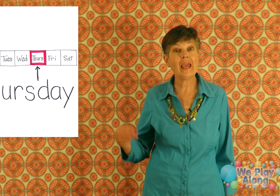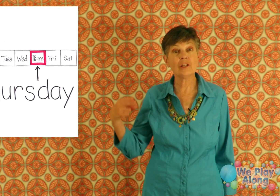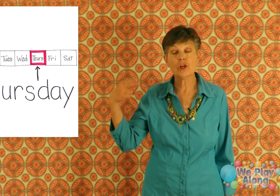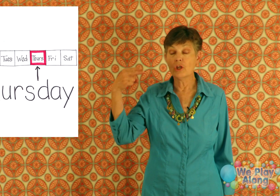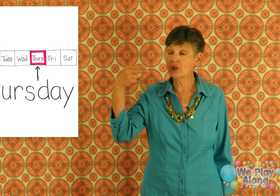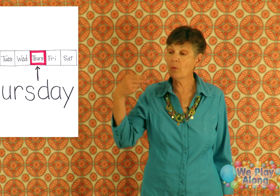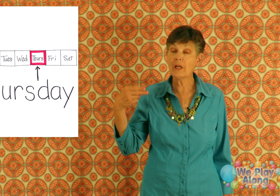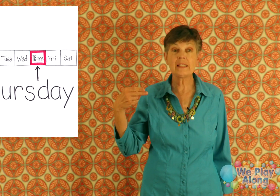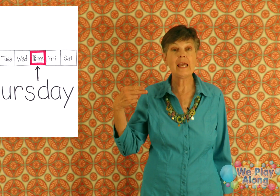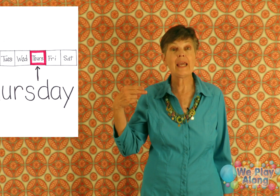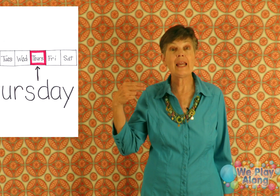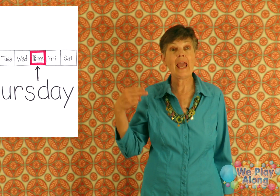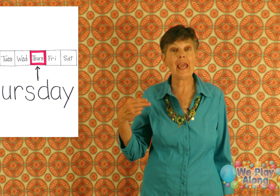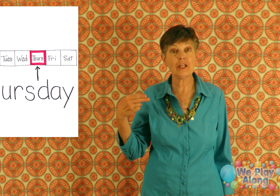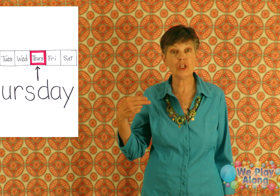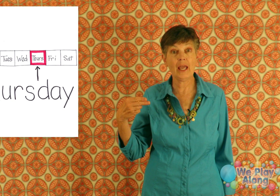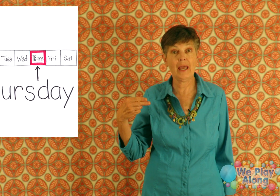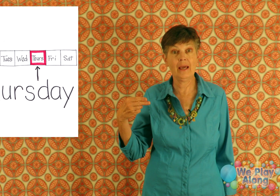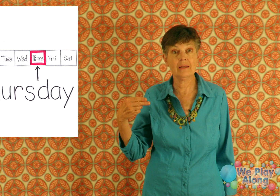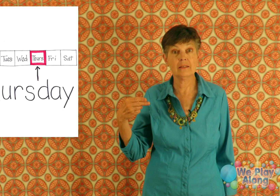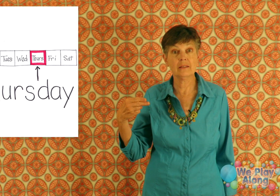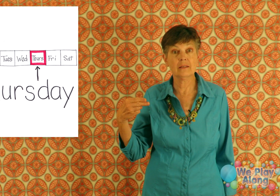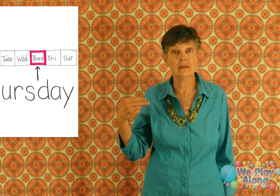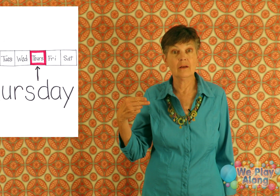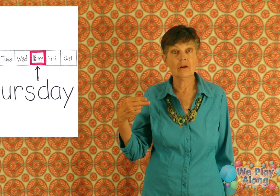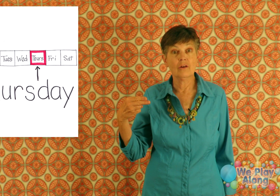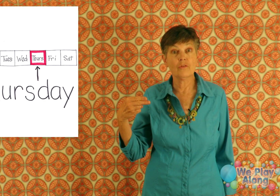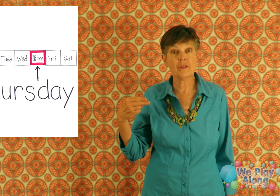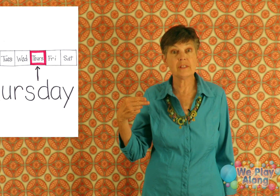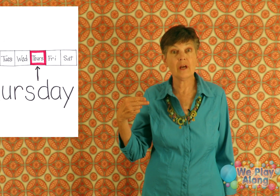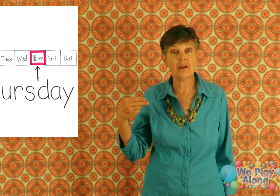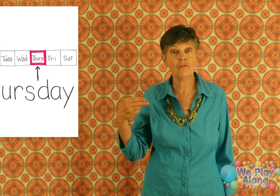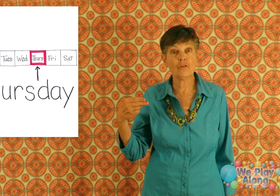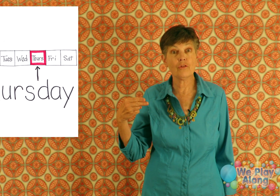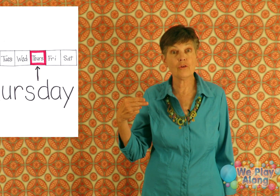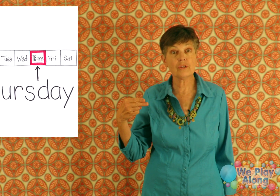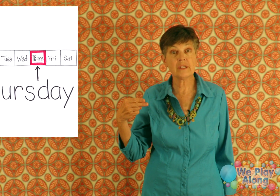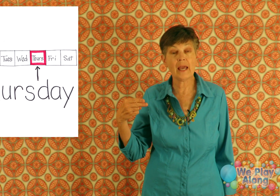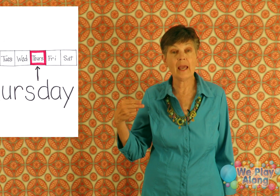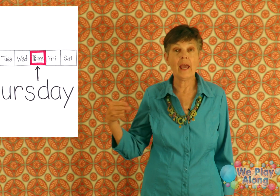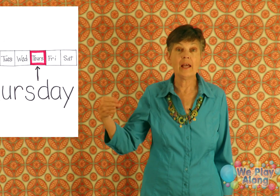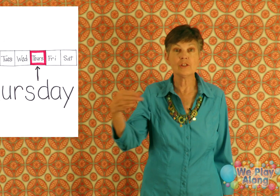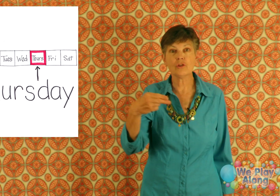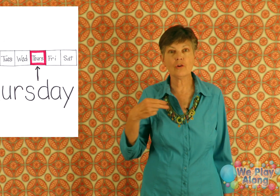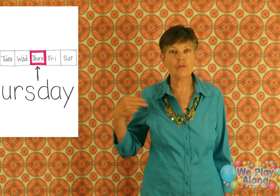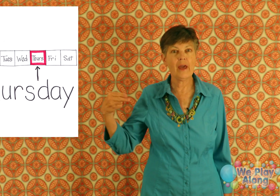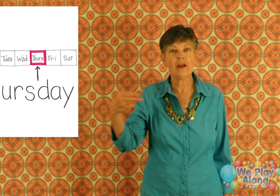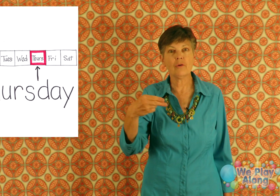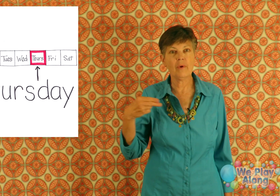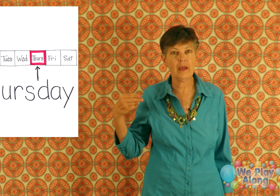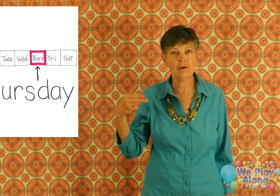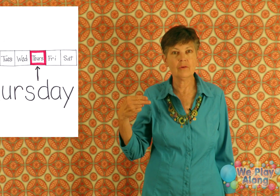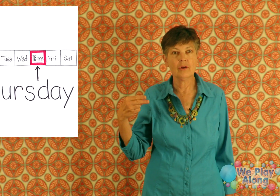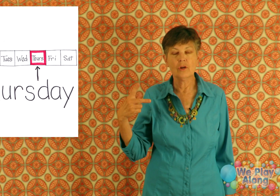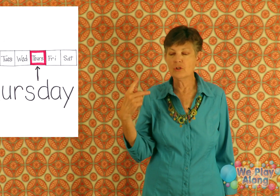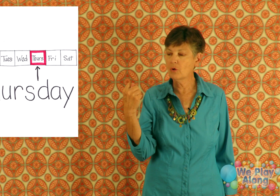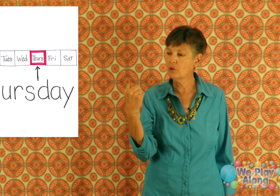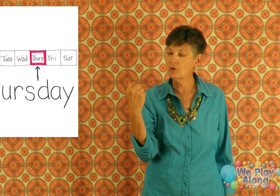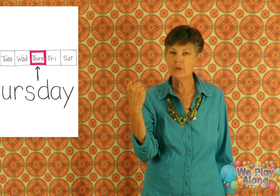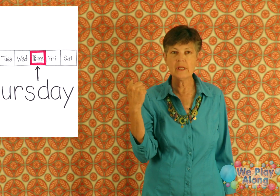H. So we're going to take an H hand for the sign for Thursday and circle that around. So